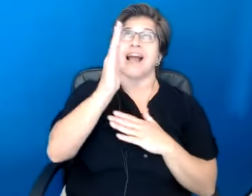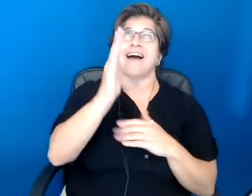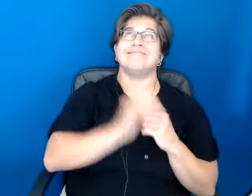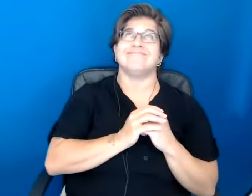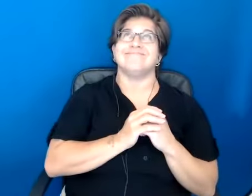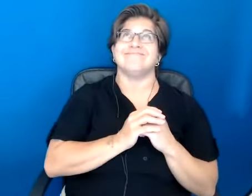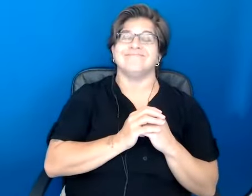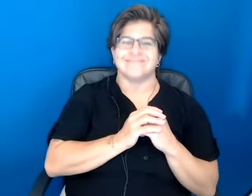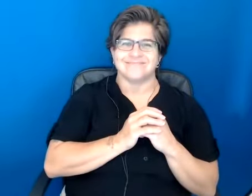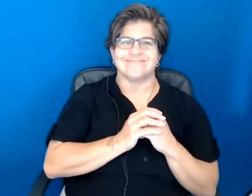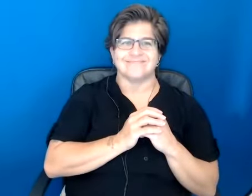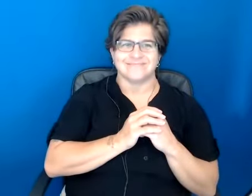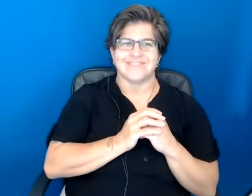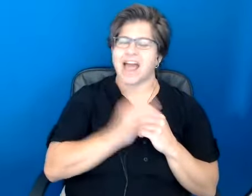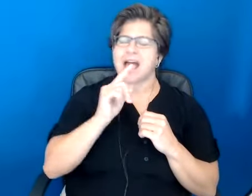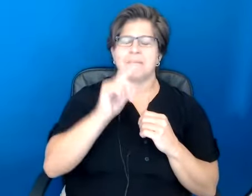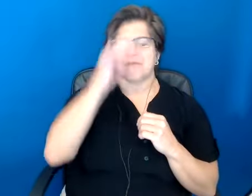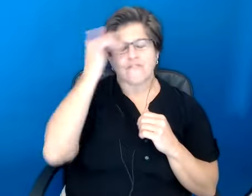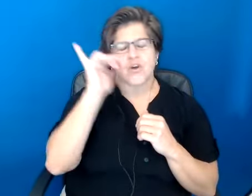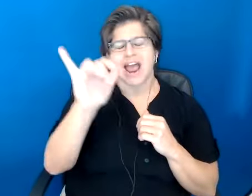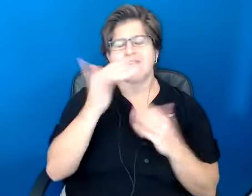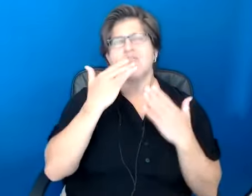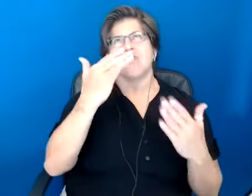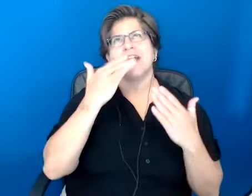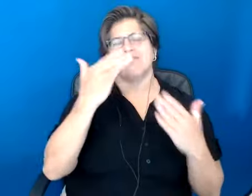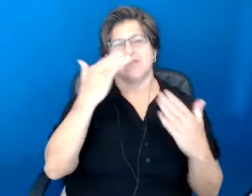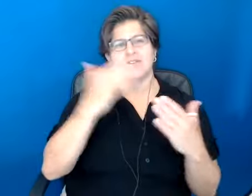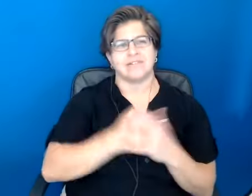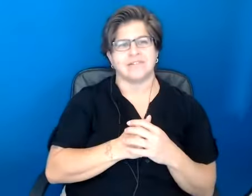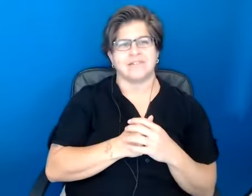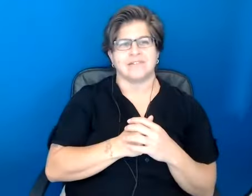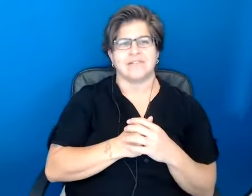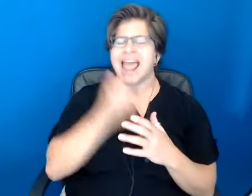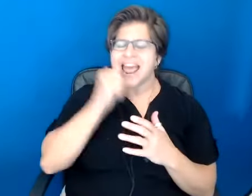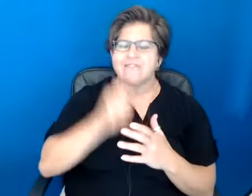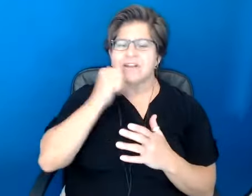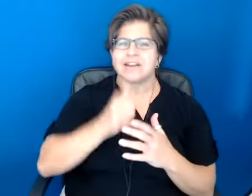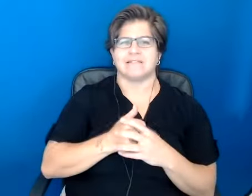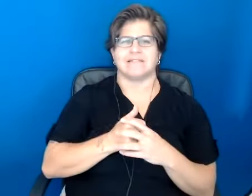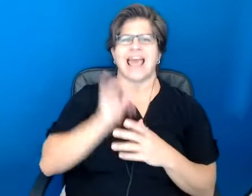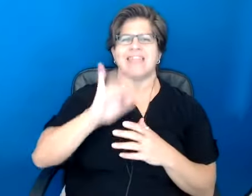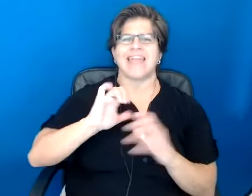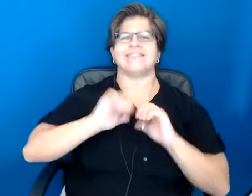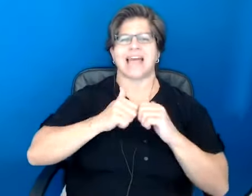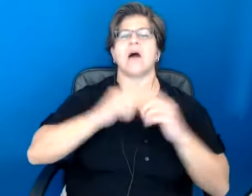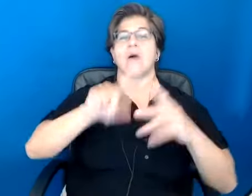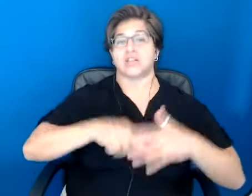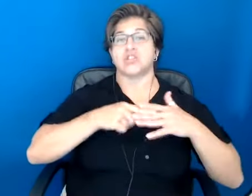instead of saying, oh God, it's Saturday, I say, good morning, God. So I'm